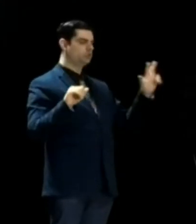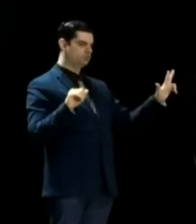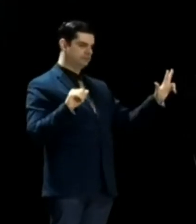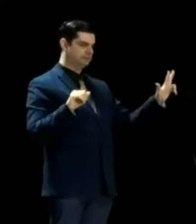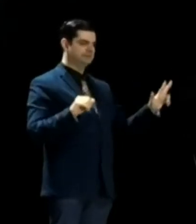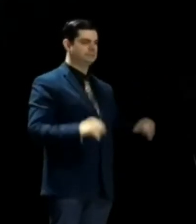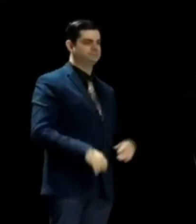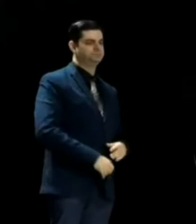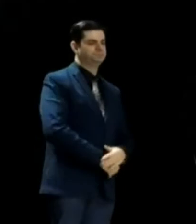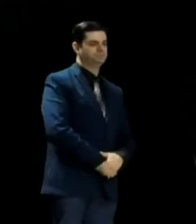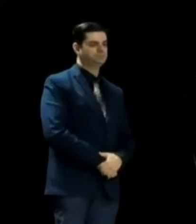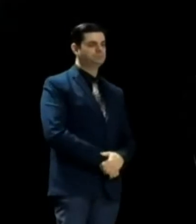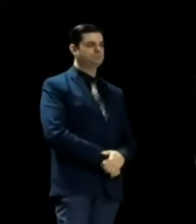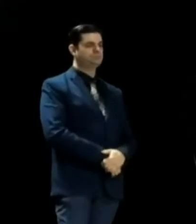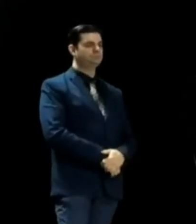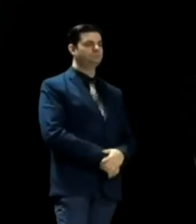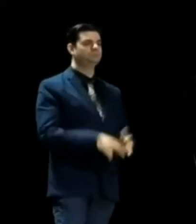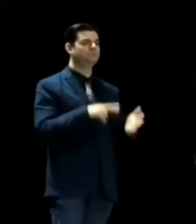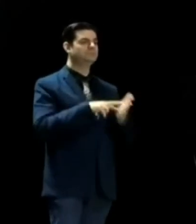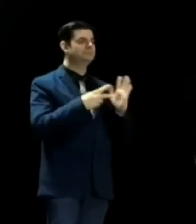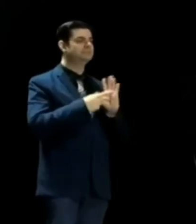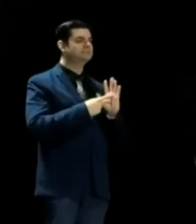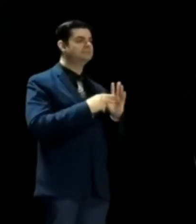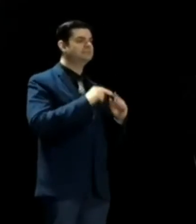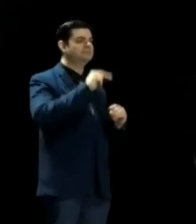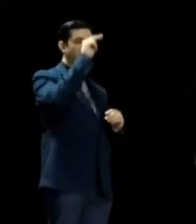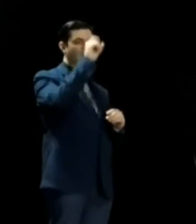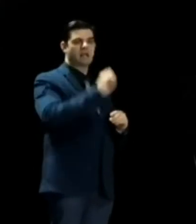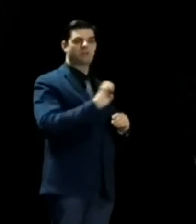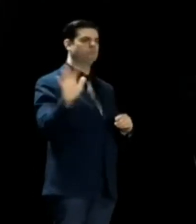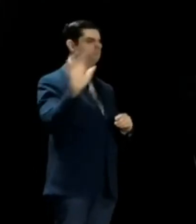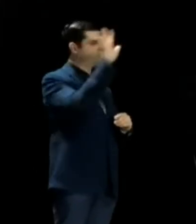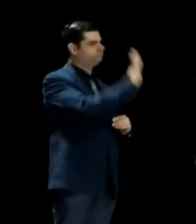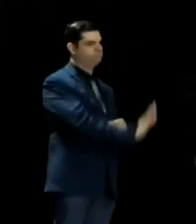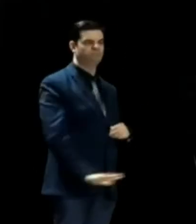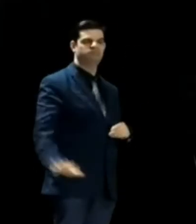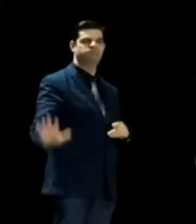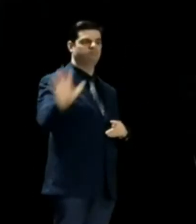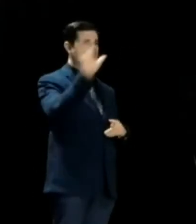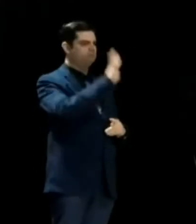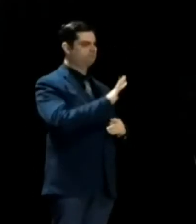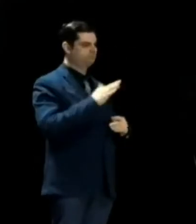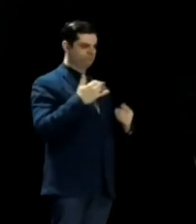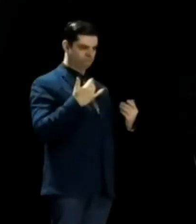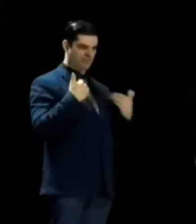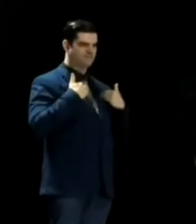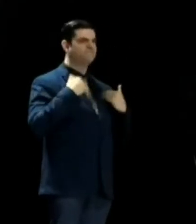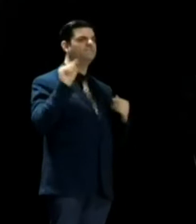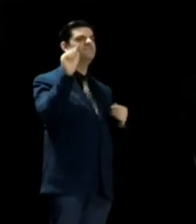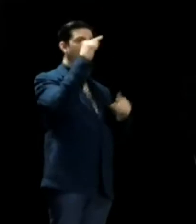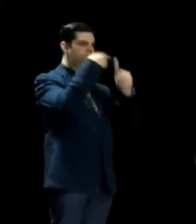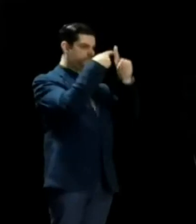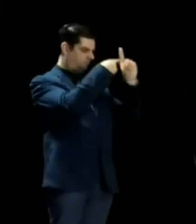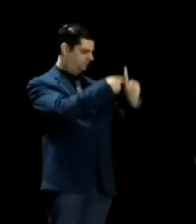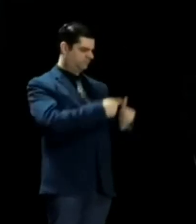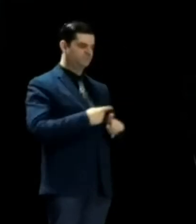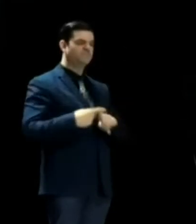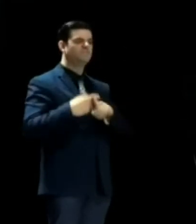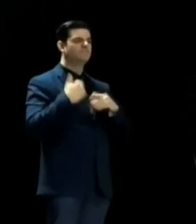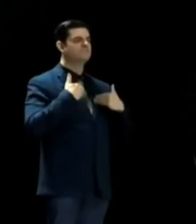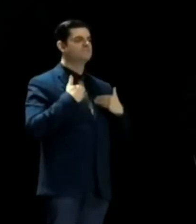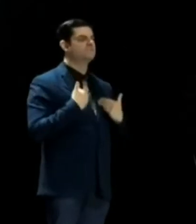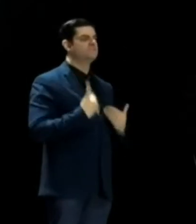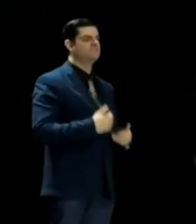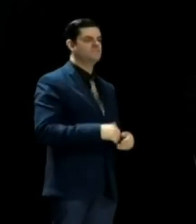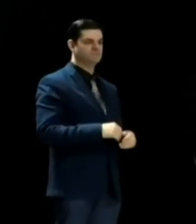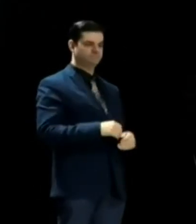Every county around us has had the virus. We're all connected. in central New York. So